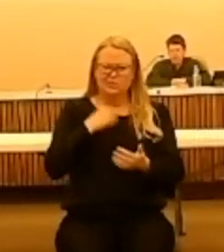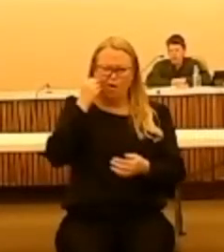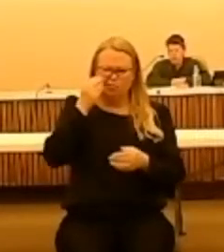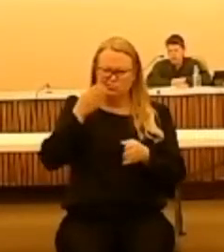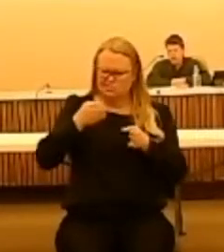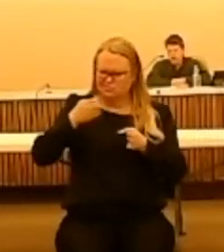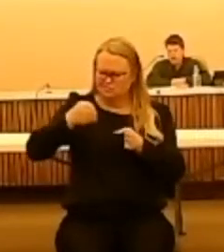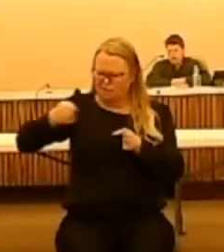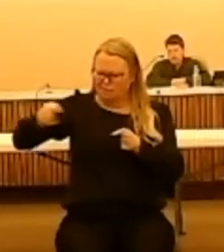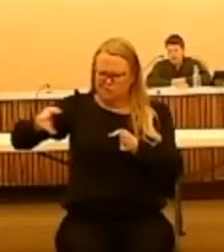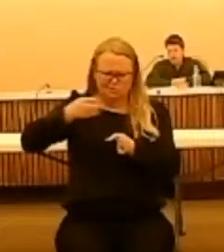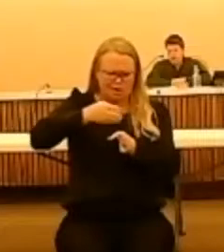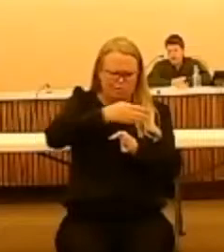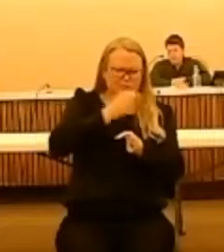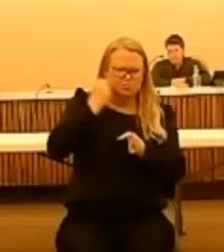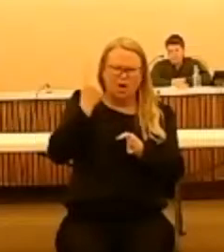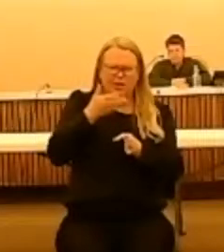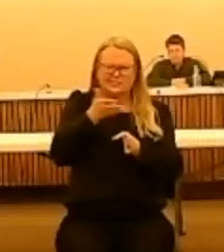schools. So